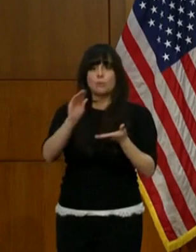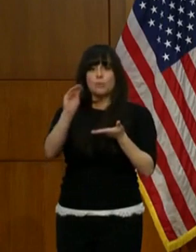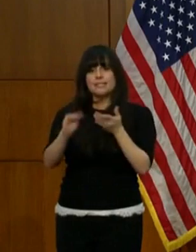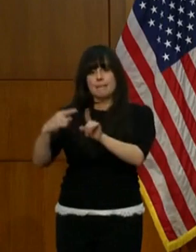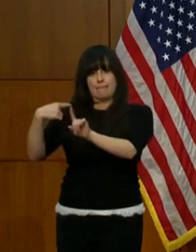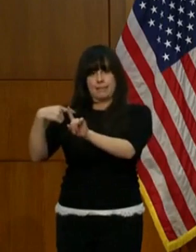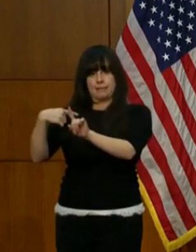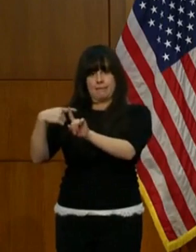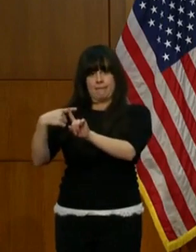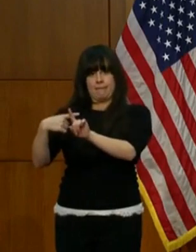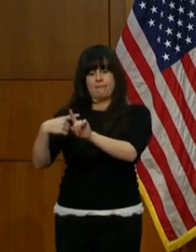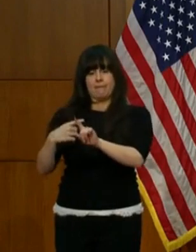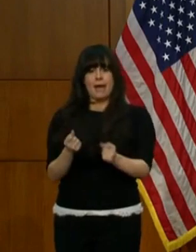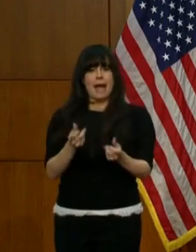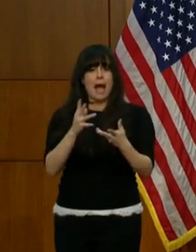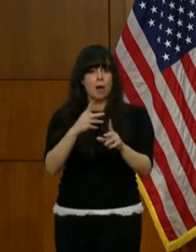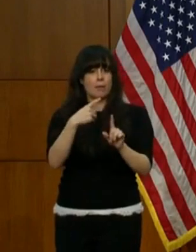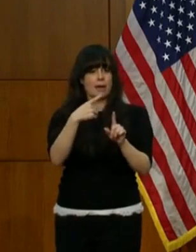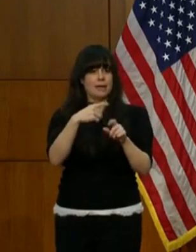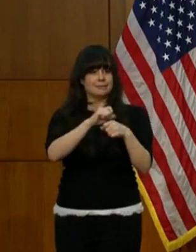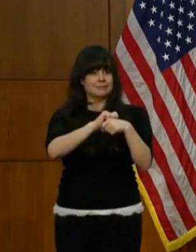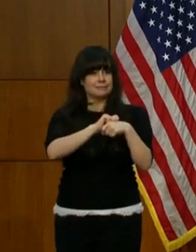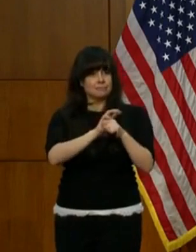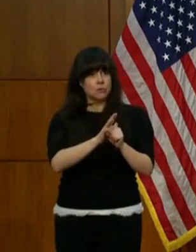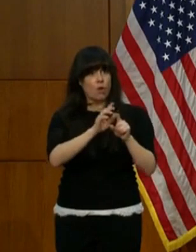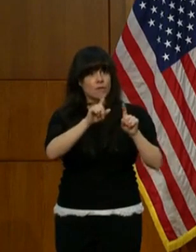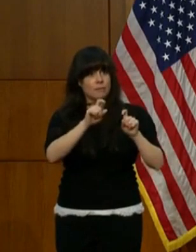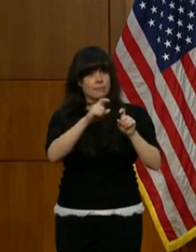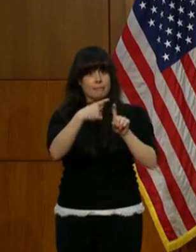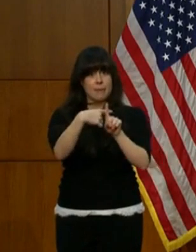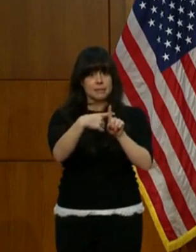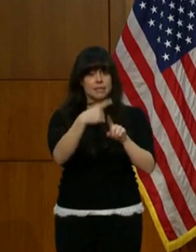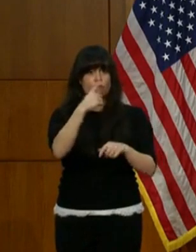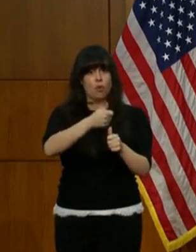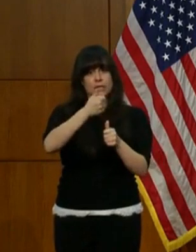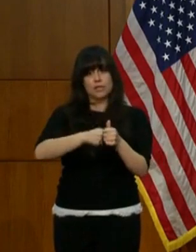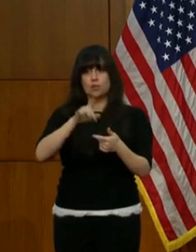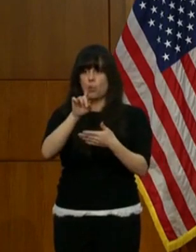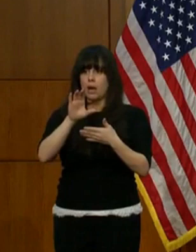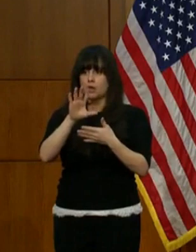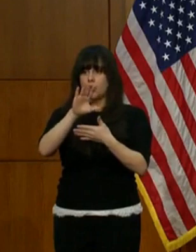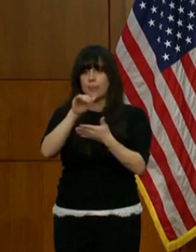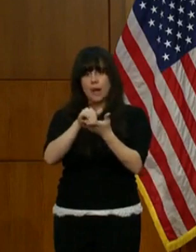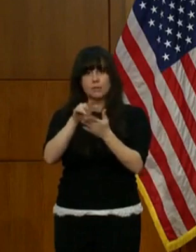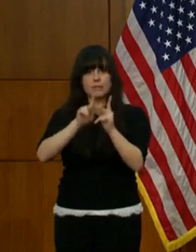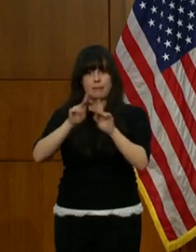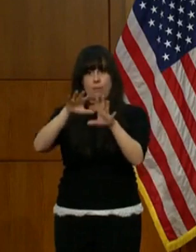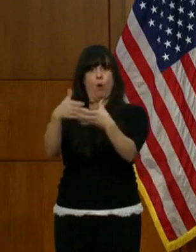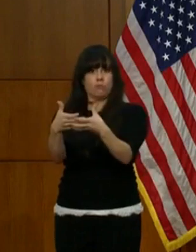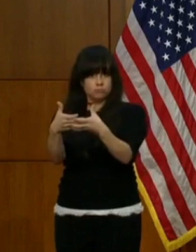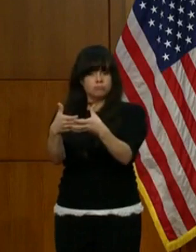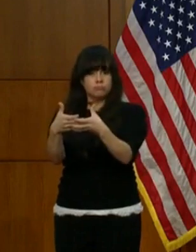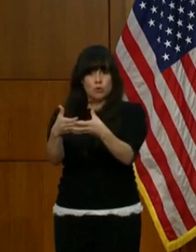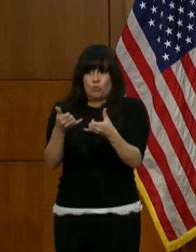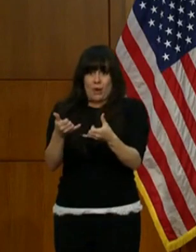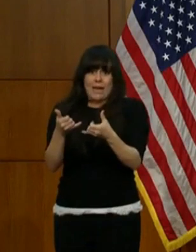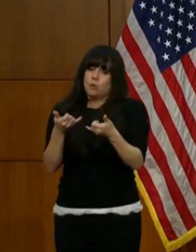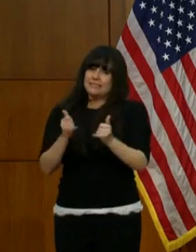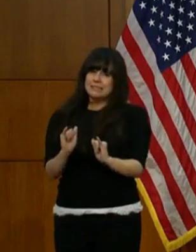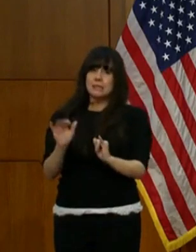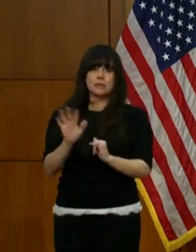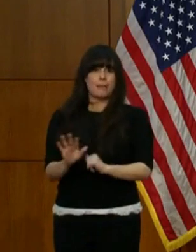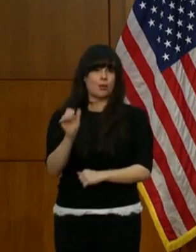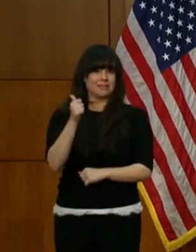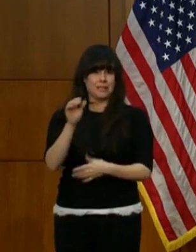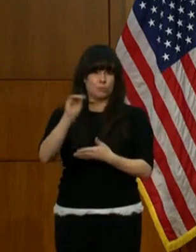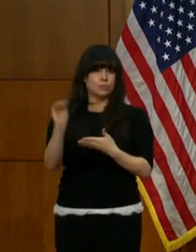per 100,000 we're seeing in different communities, and we're not there yet. As you know, our positivity rate is around